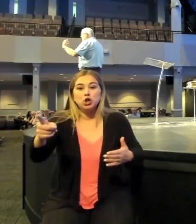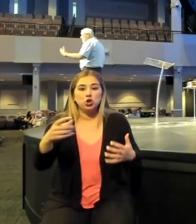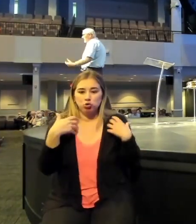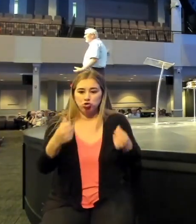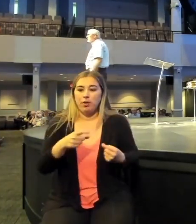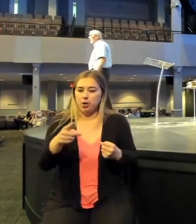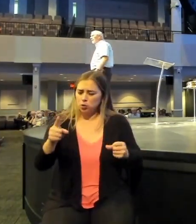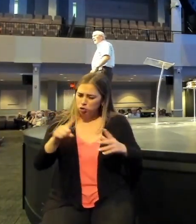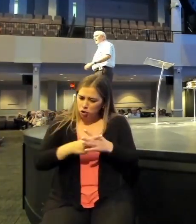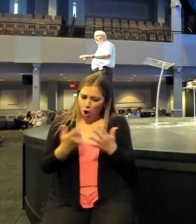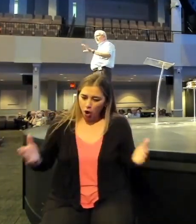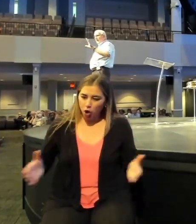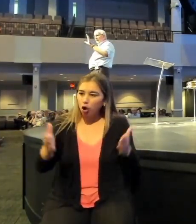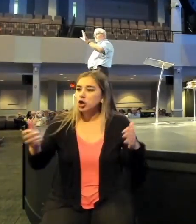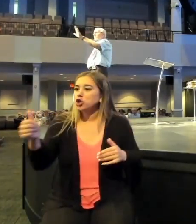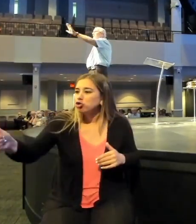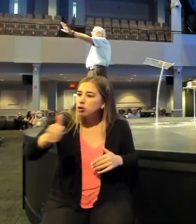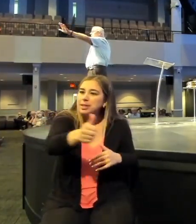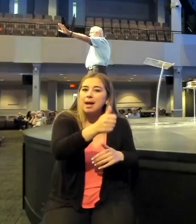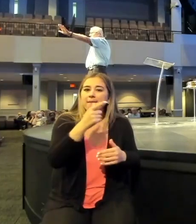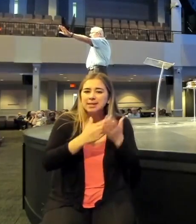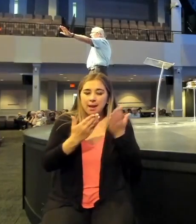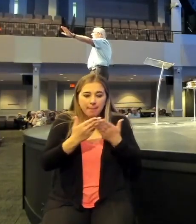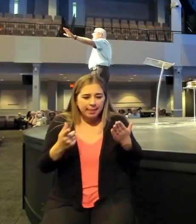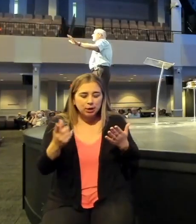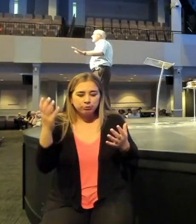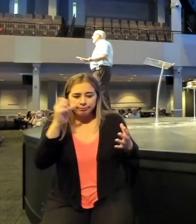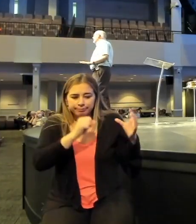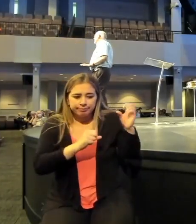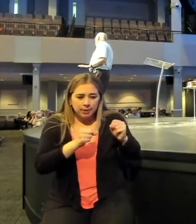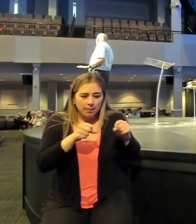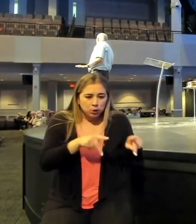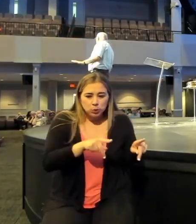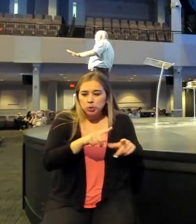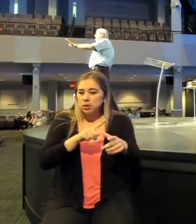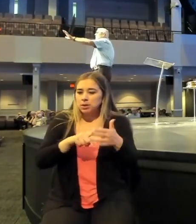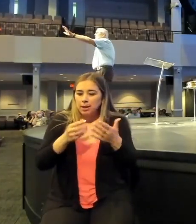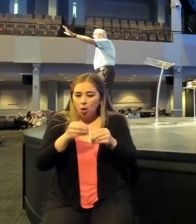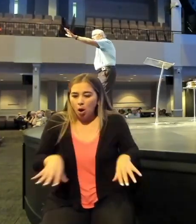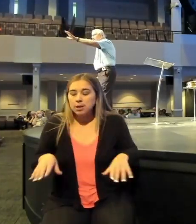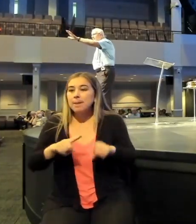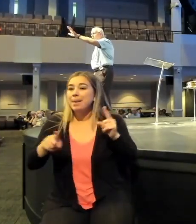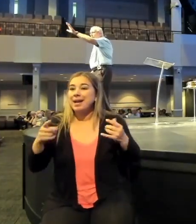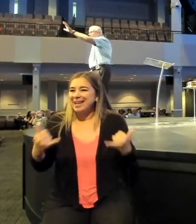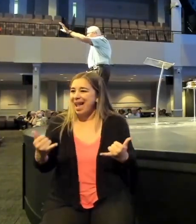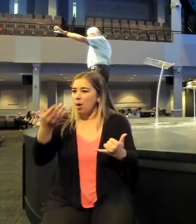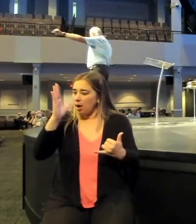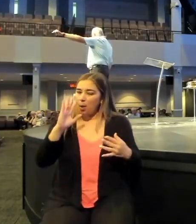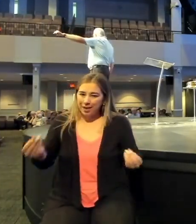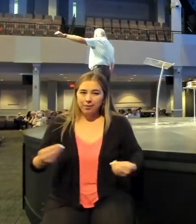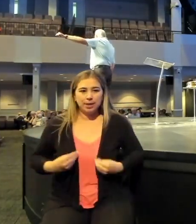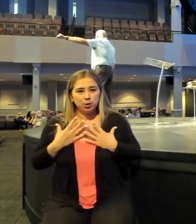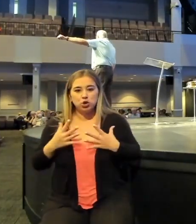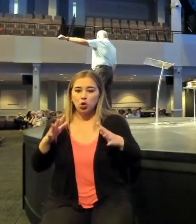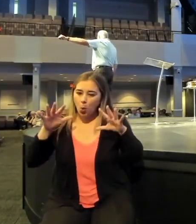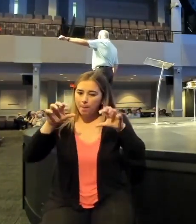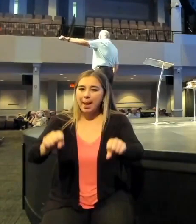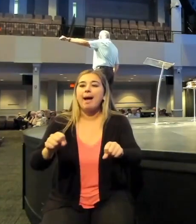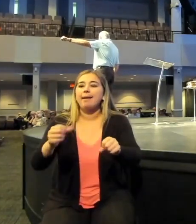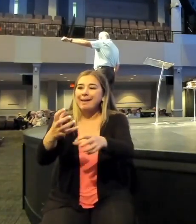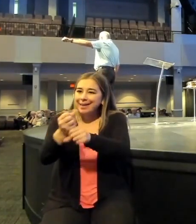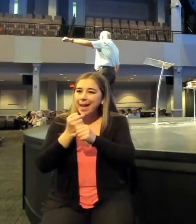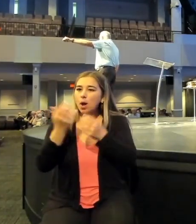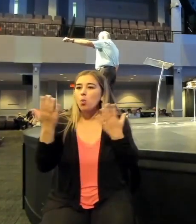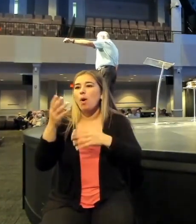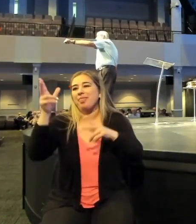start encouraging yourself. And there have been things you've lost out on life, but God will give you the inspiration to go get back the things the